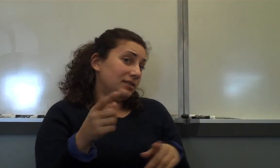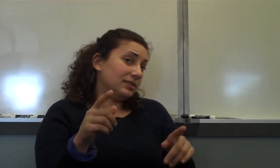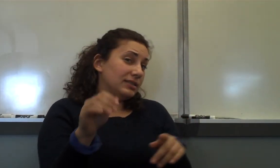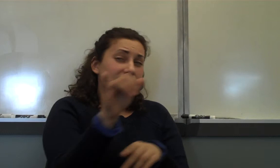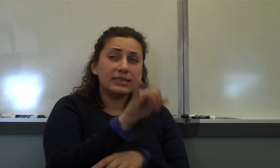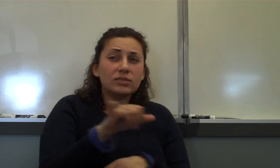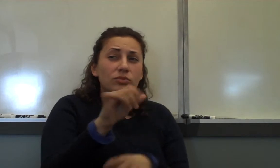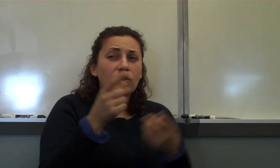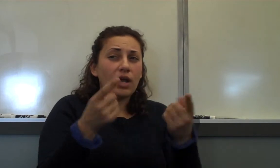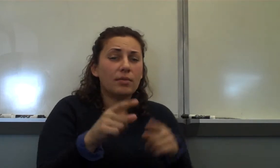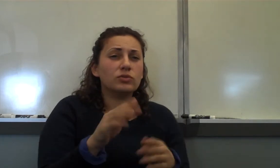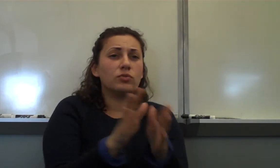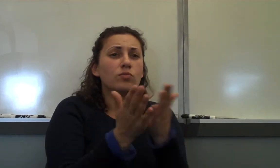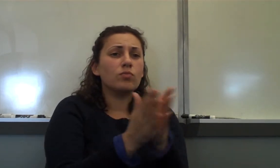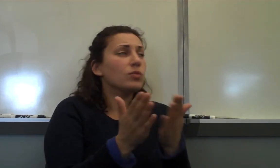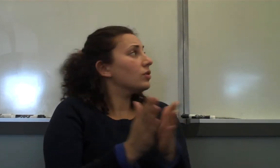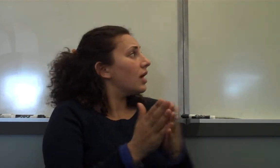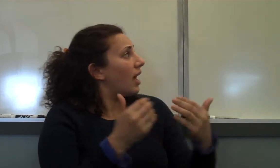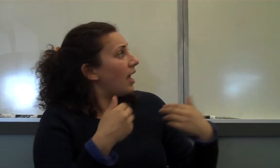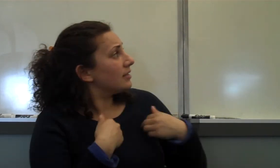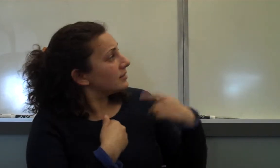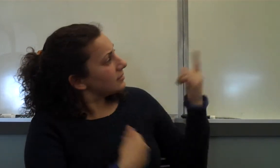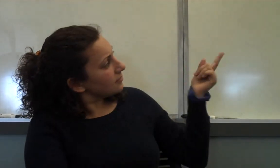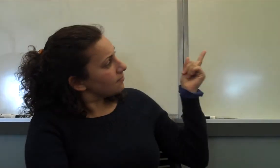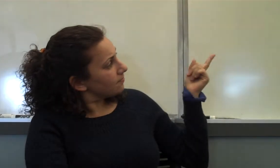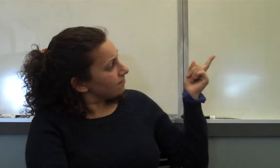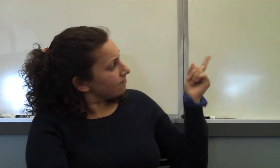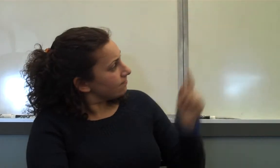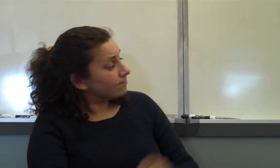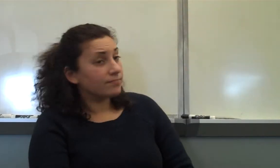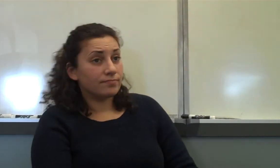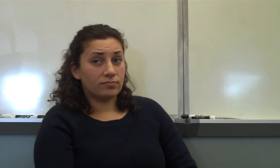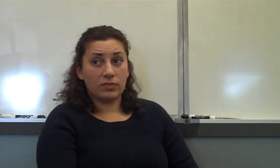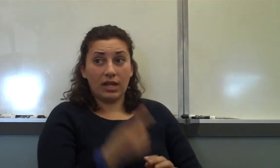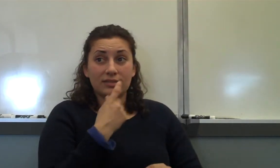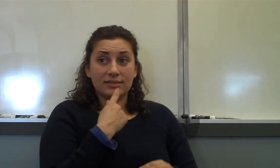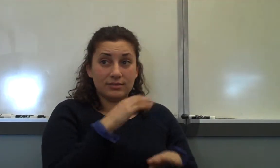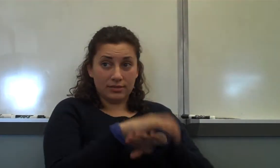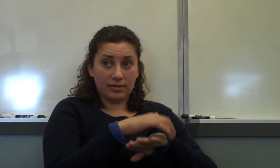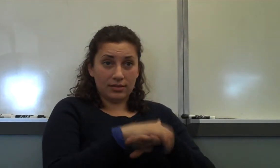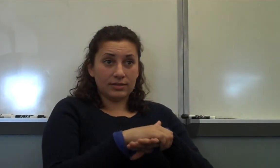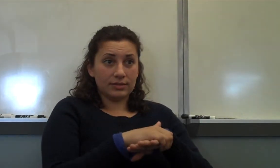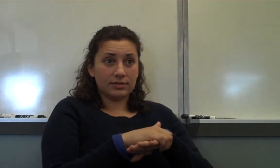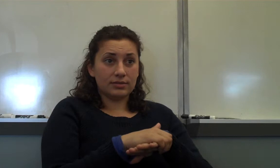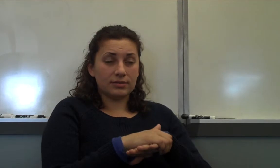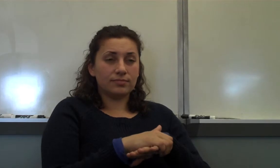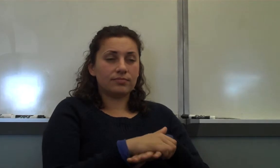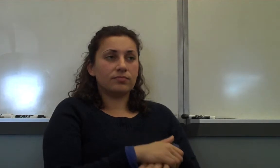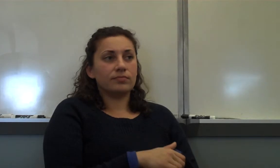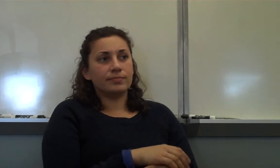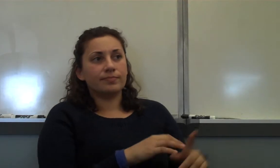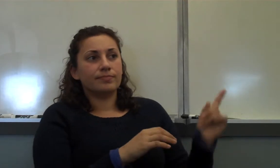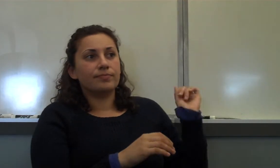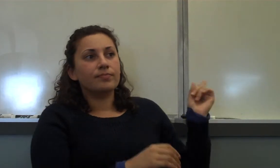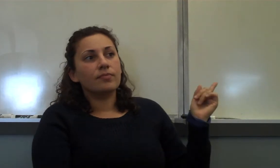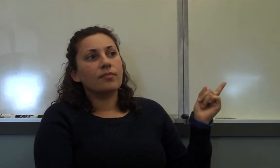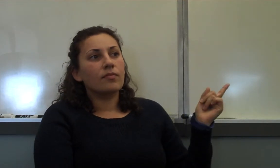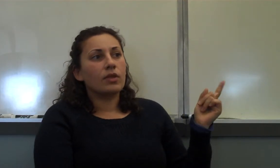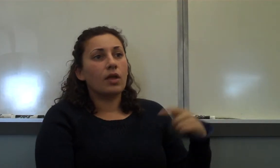Your book starts out with that. Now, if we were to say that correctly, instead of using the word point, we'd say that as 3 in the